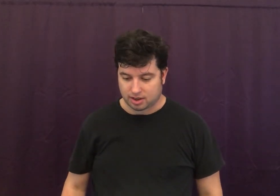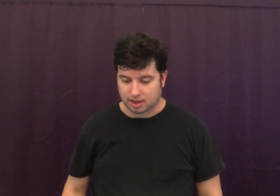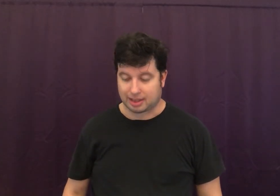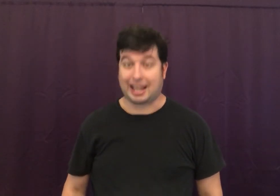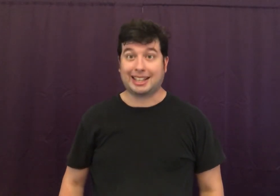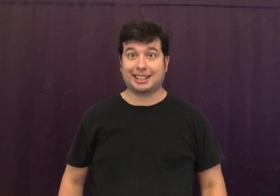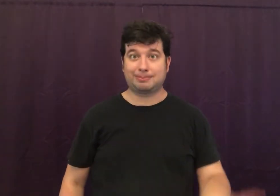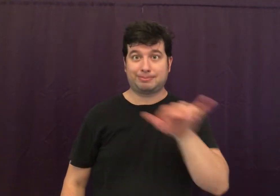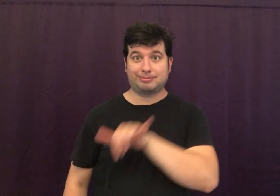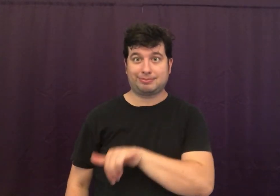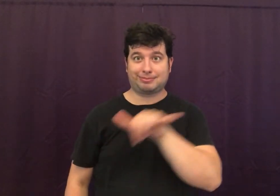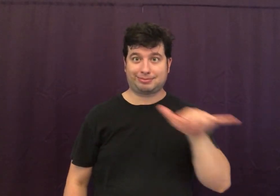Like